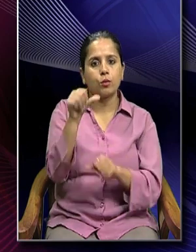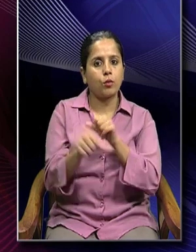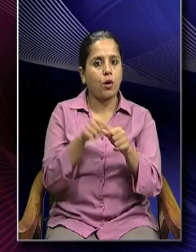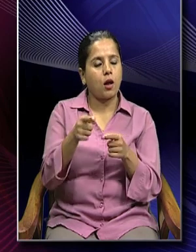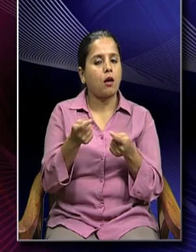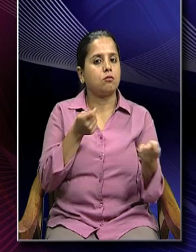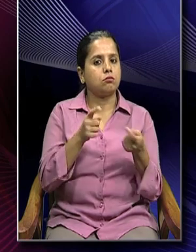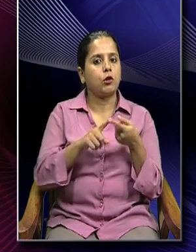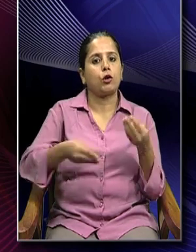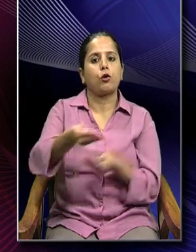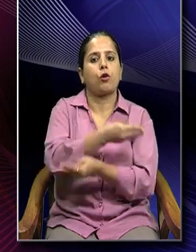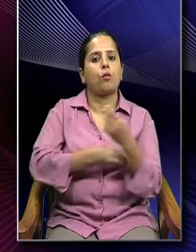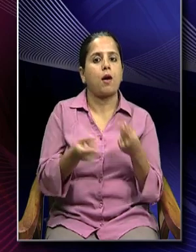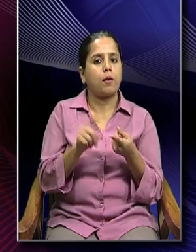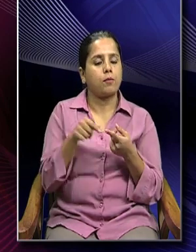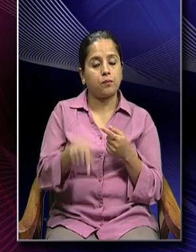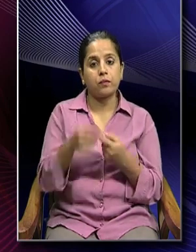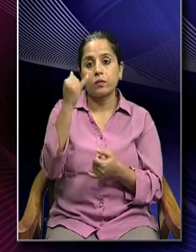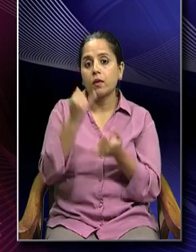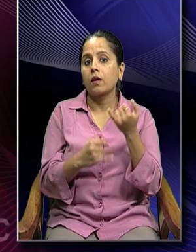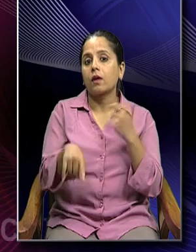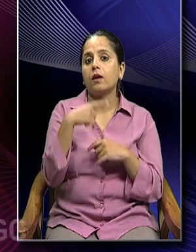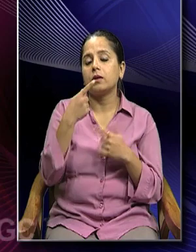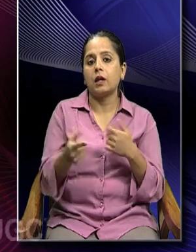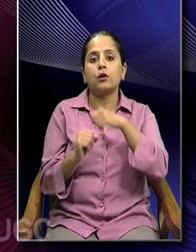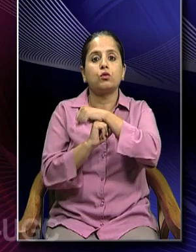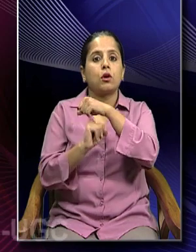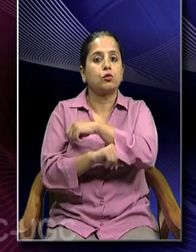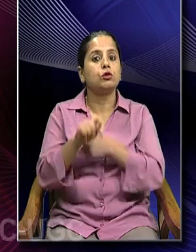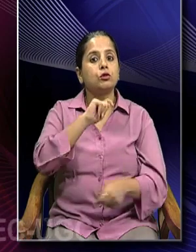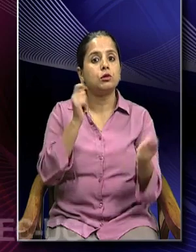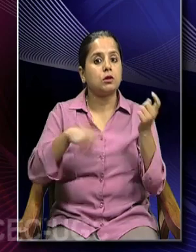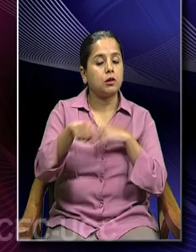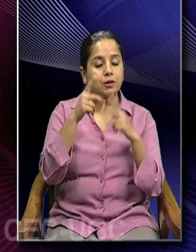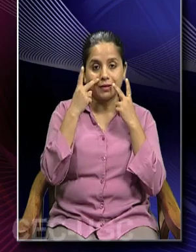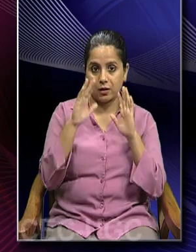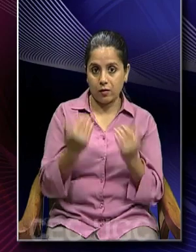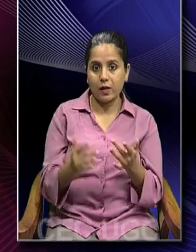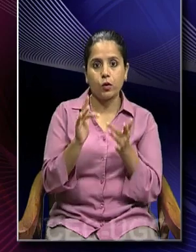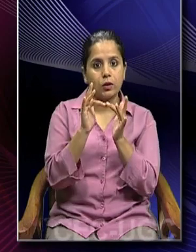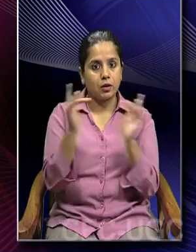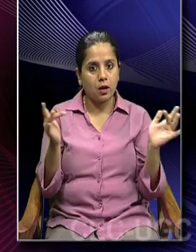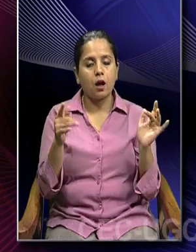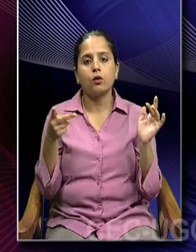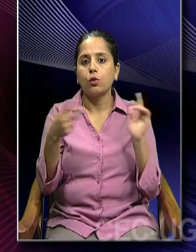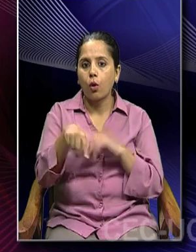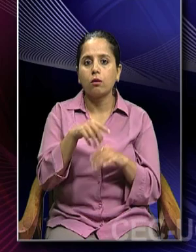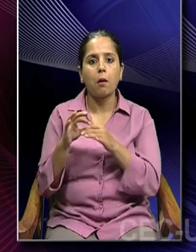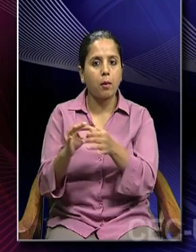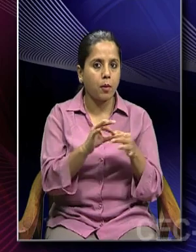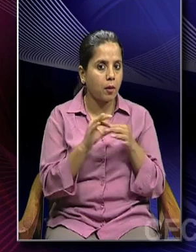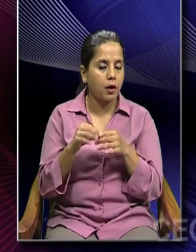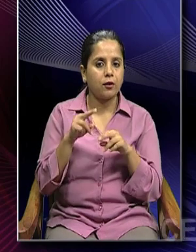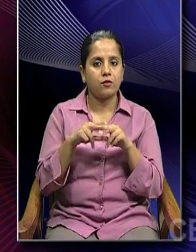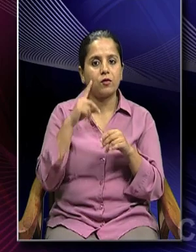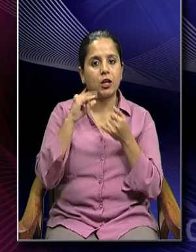economic activity. And lastly, the structural change which we are witnessing here is internet and interconnected fishnet now we